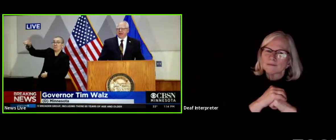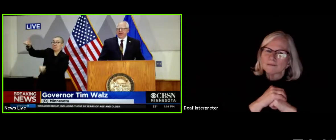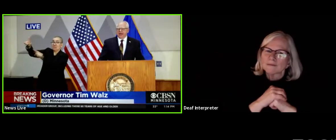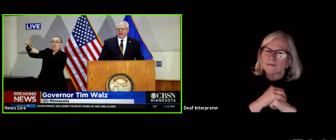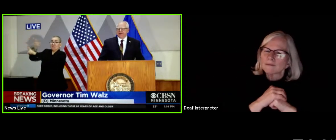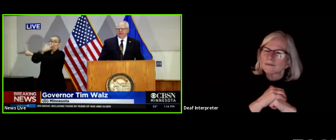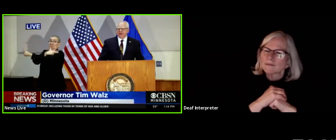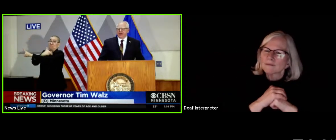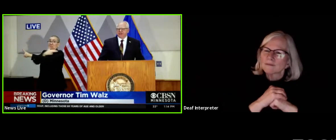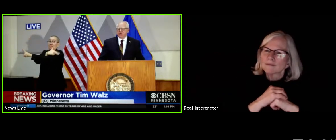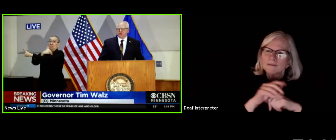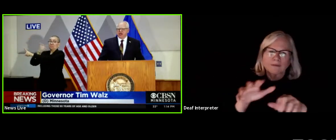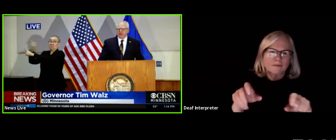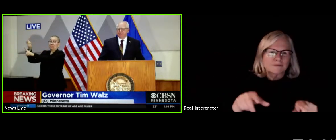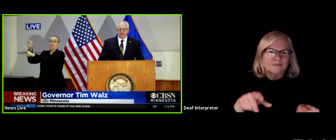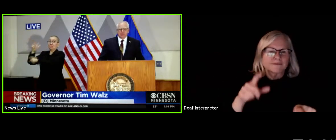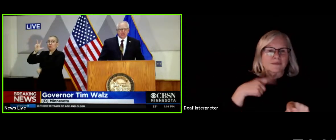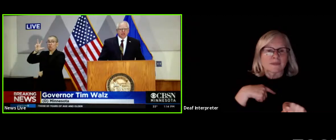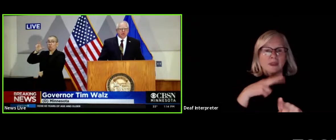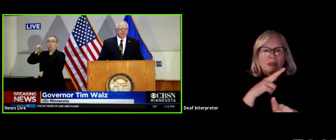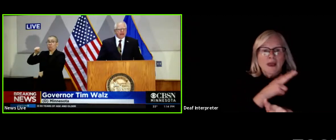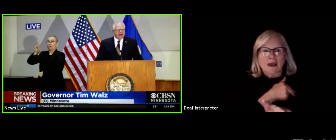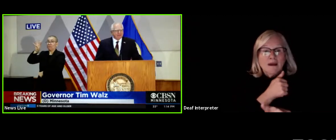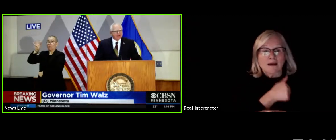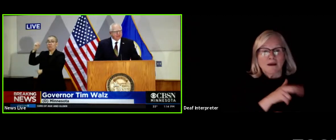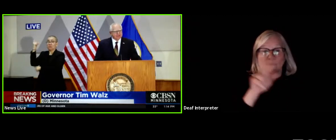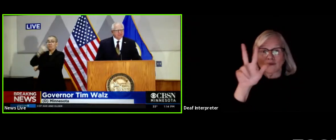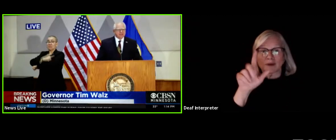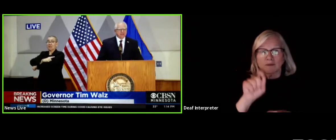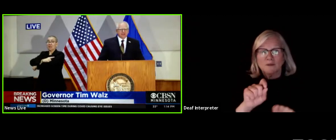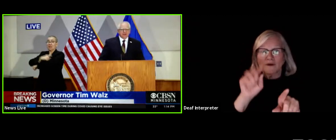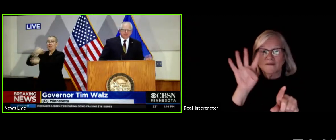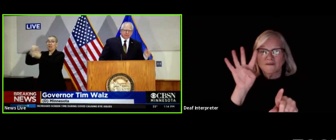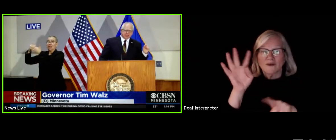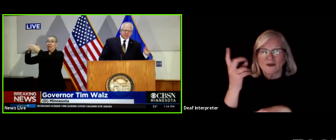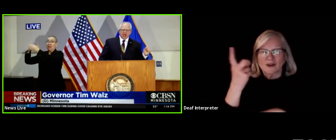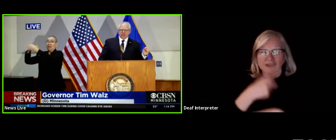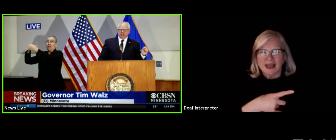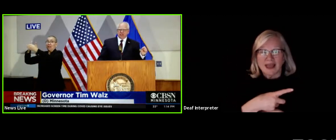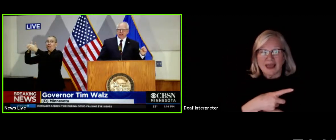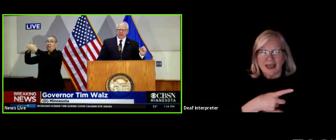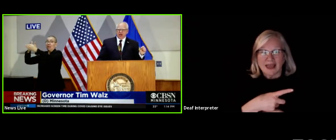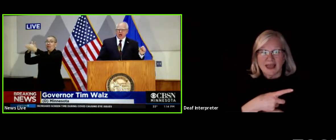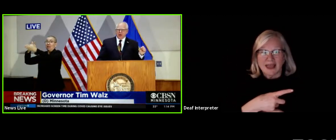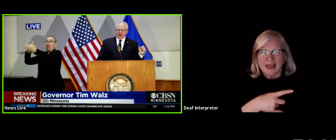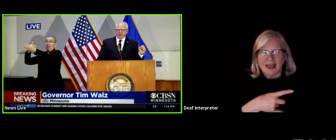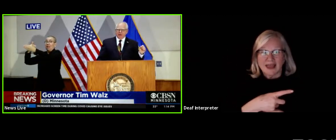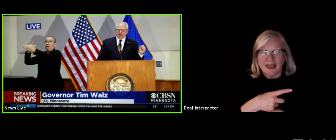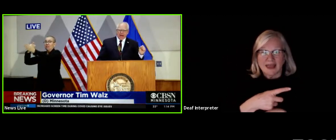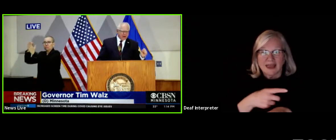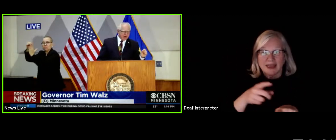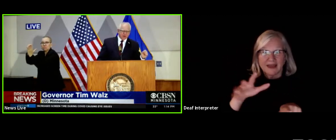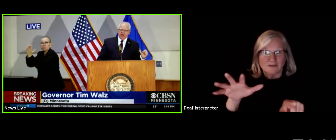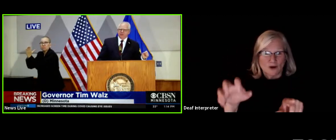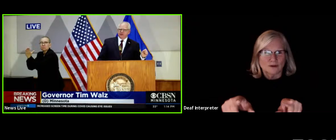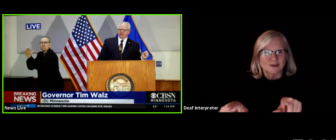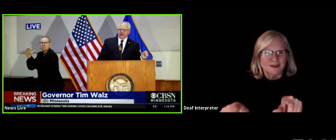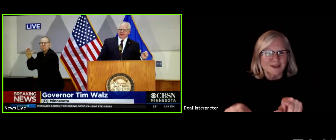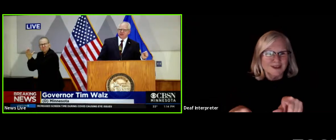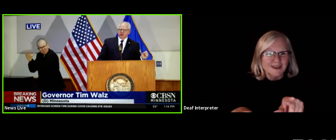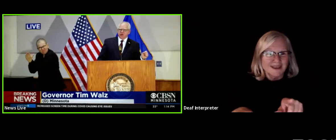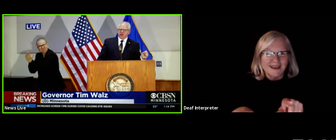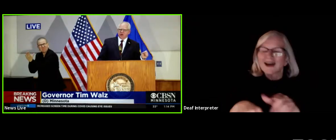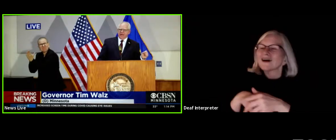day delay till that shows up. So we've been having this discussion around how come we're not